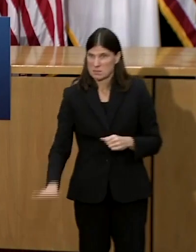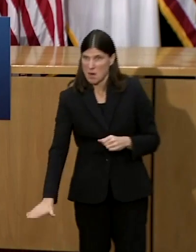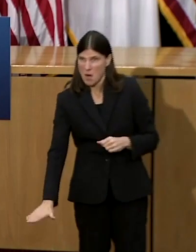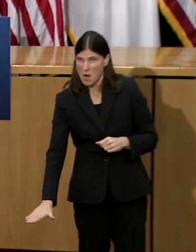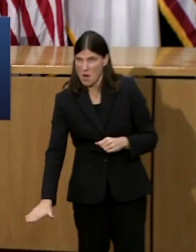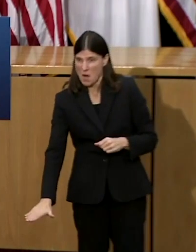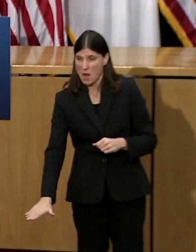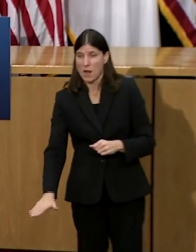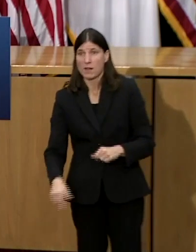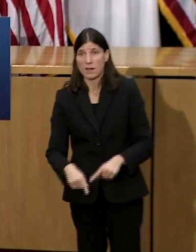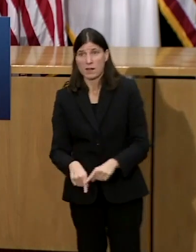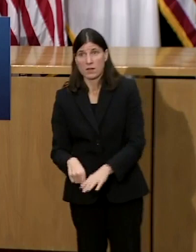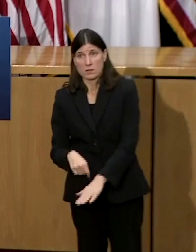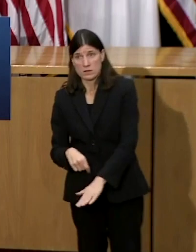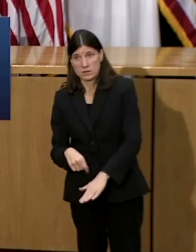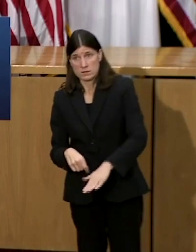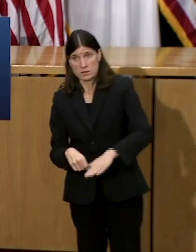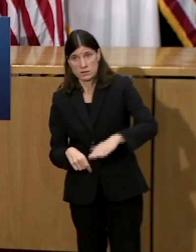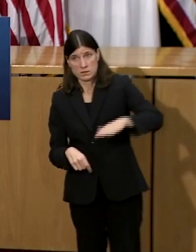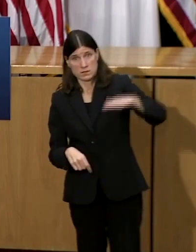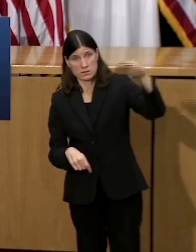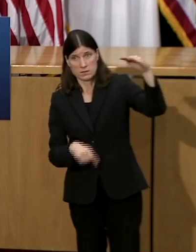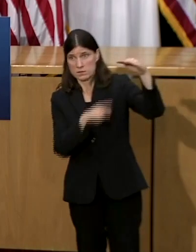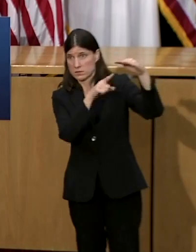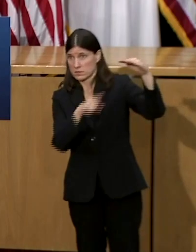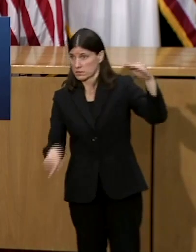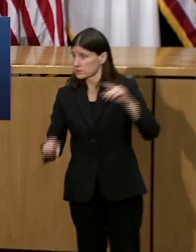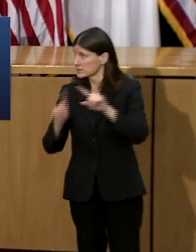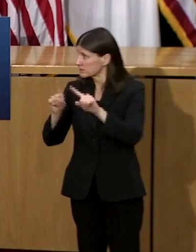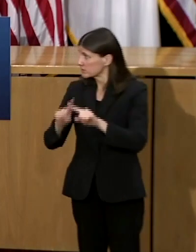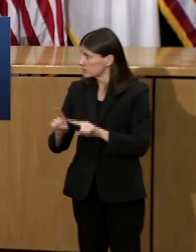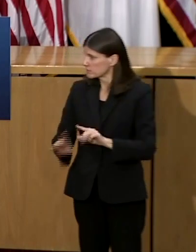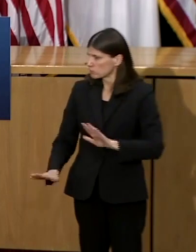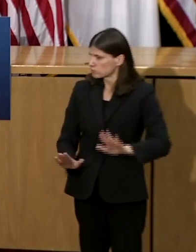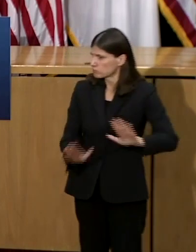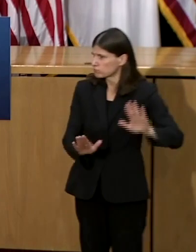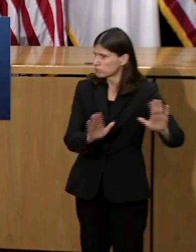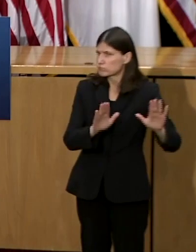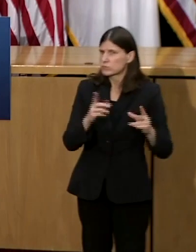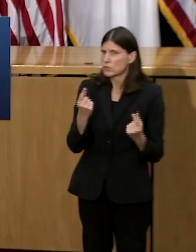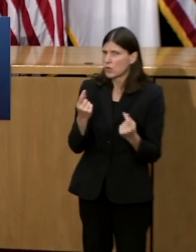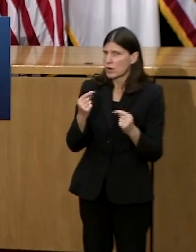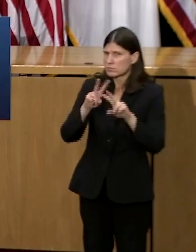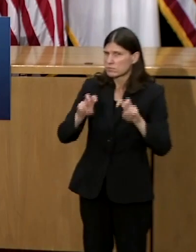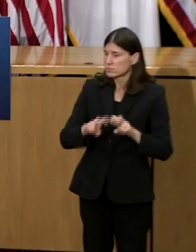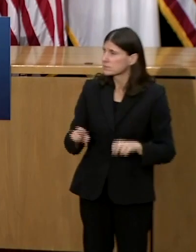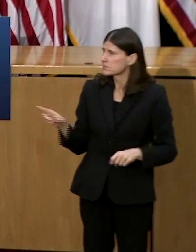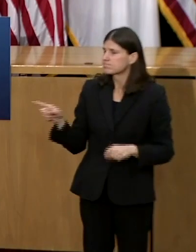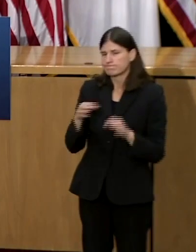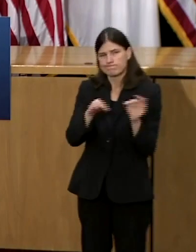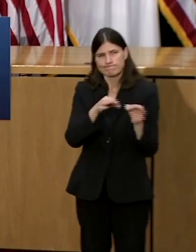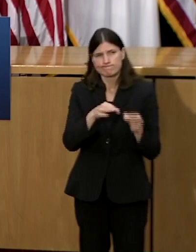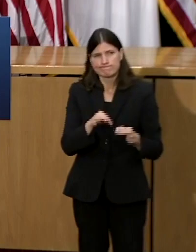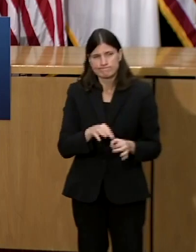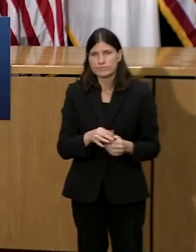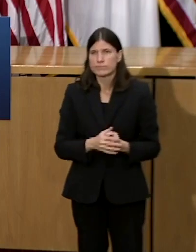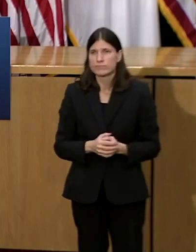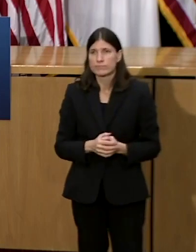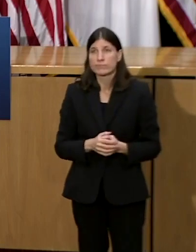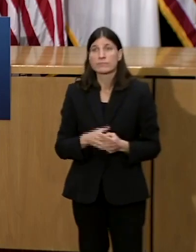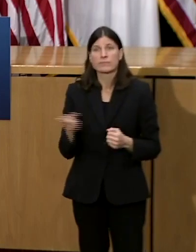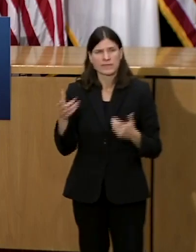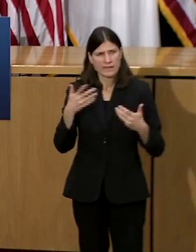So I have not, I'll be honest, seen a lot of specific studies. Anecdotally, it looks like the preschool, the pre-K,